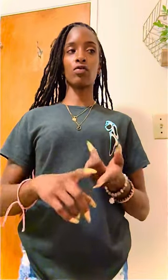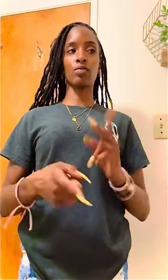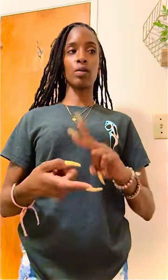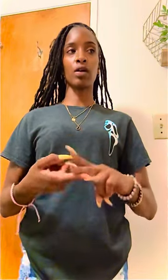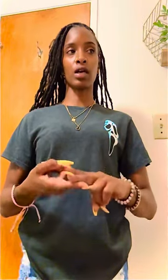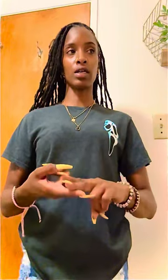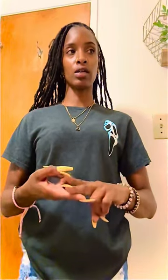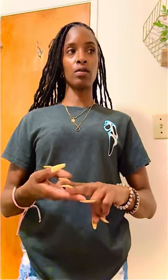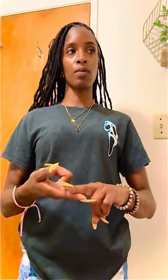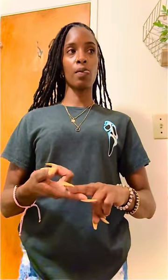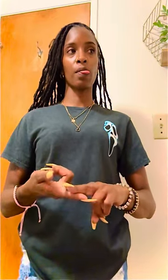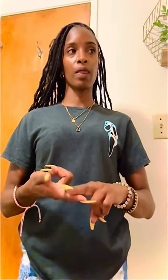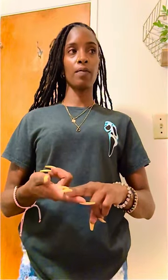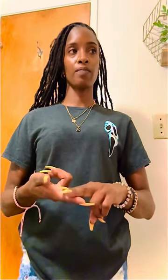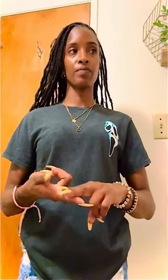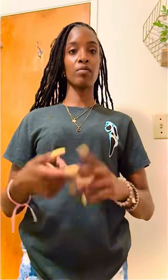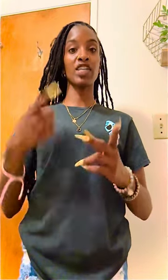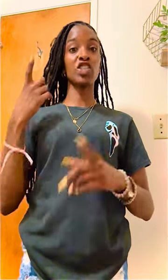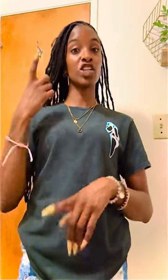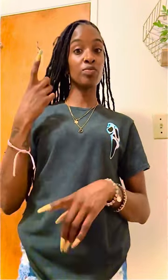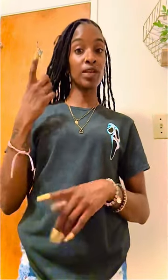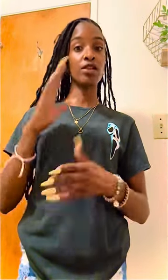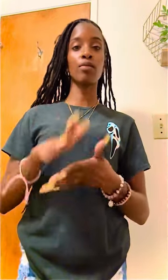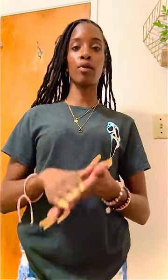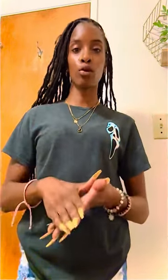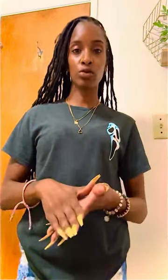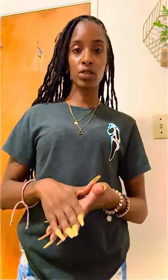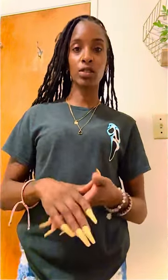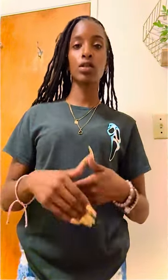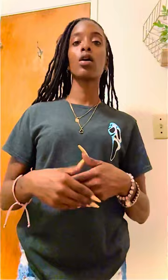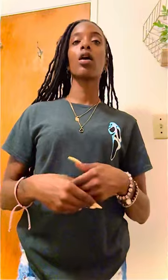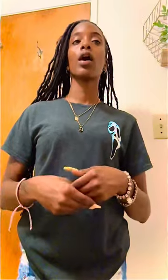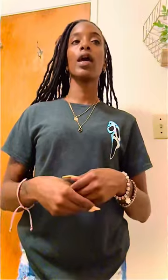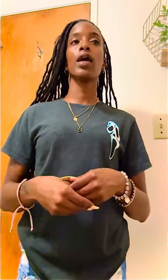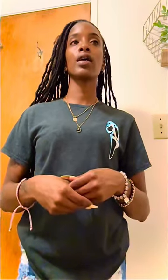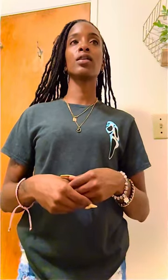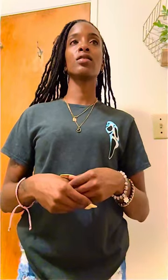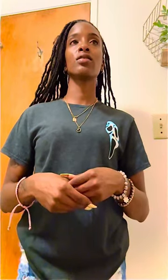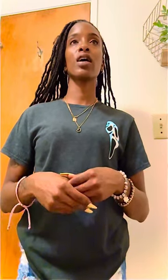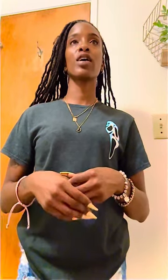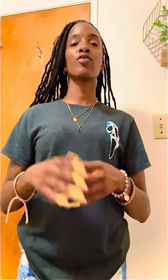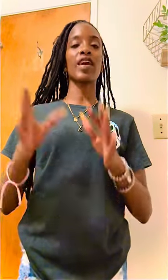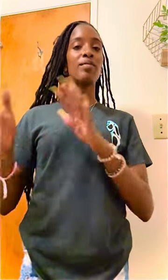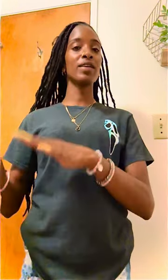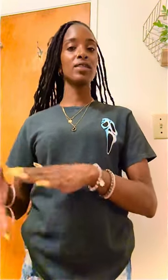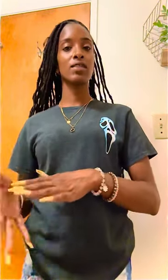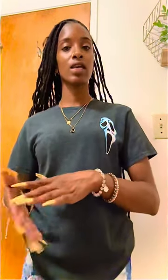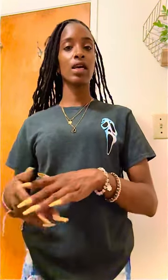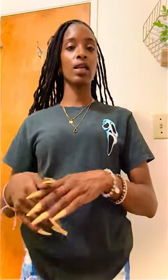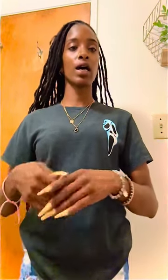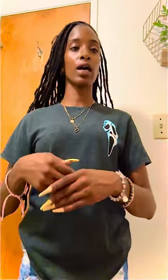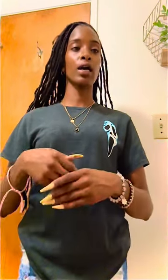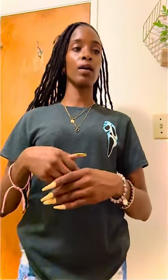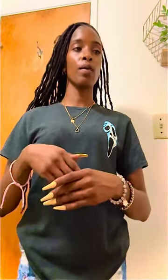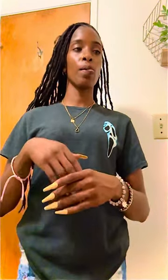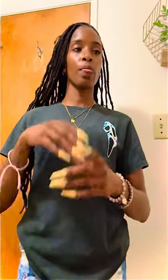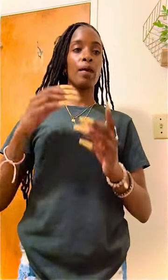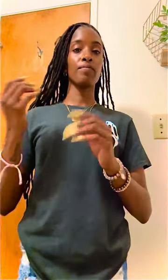my body, my judgment the most, and I overcame it, and I now